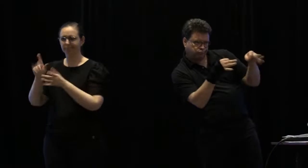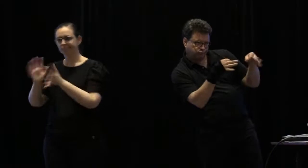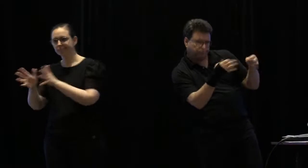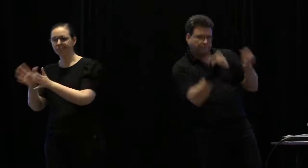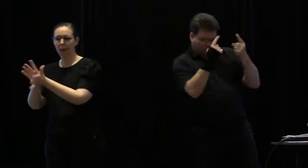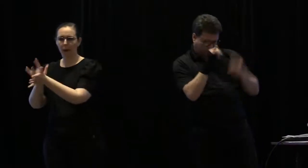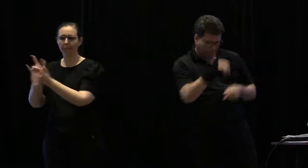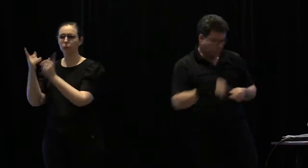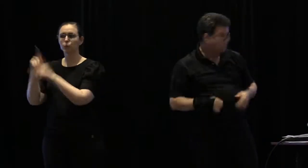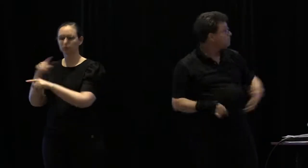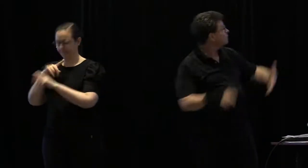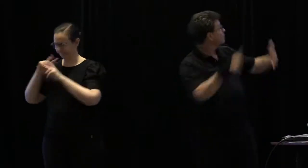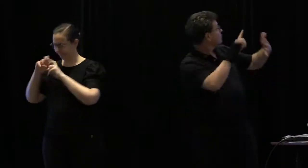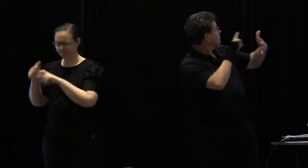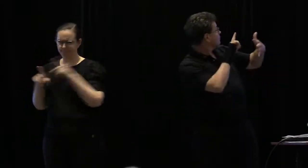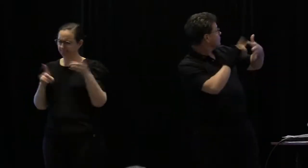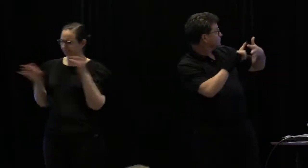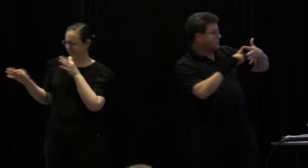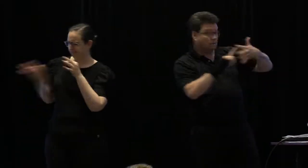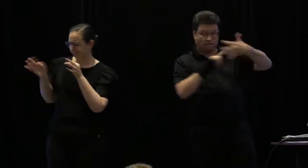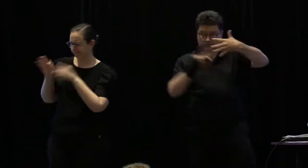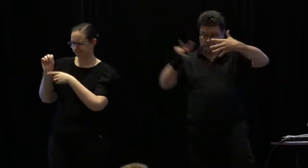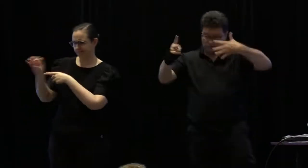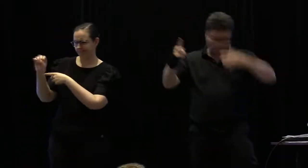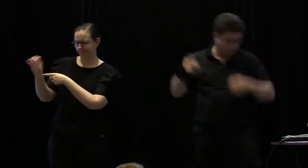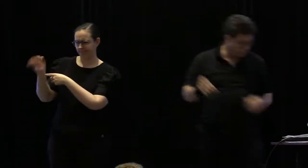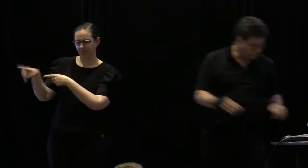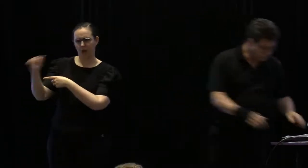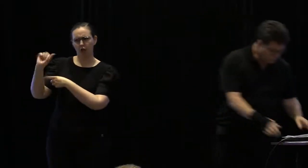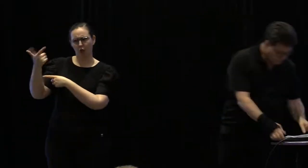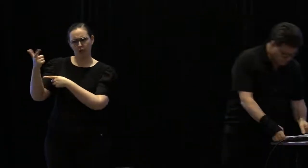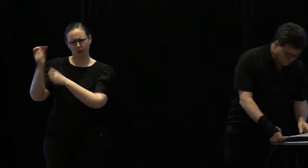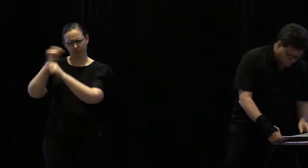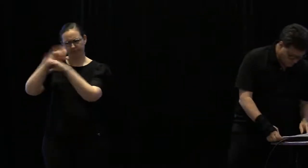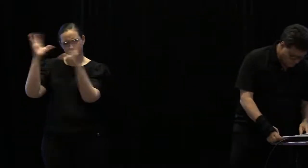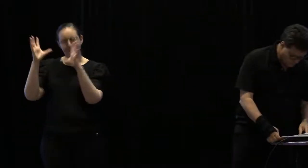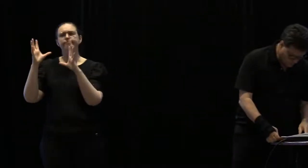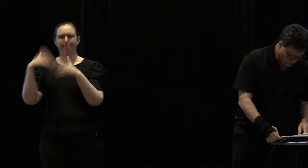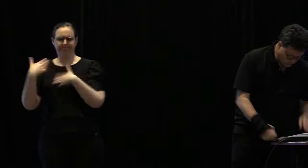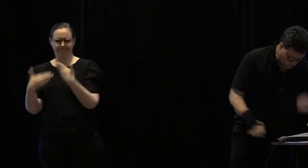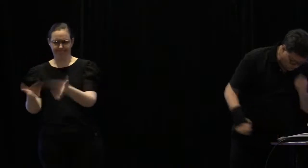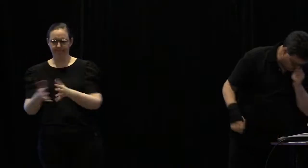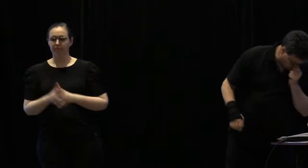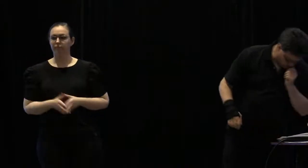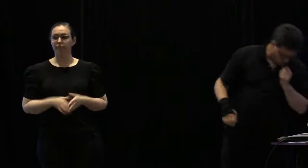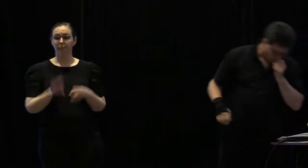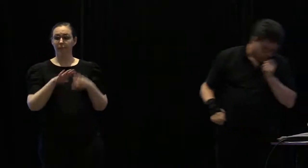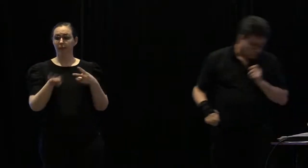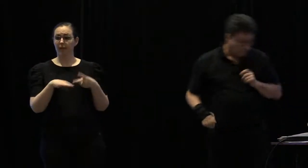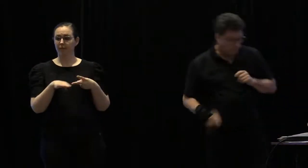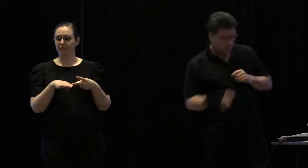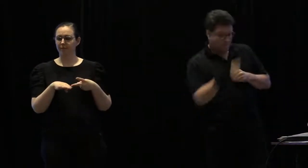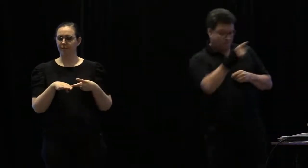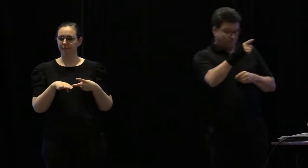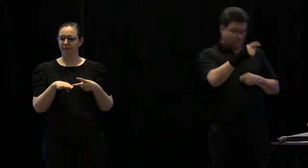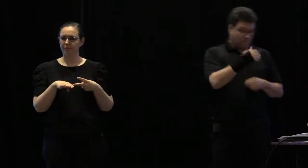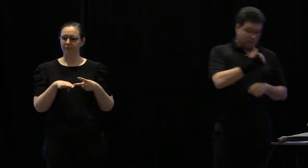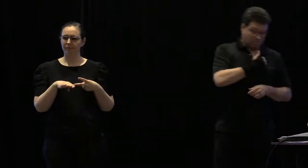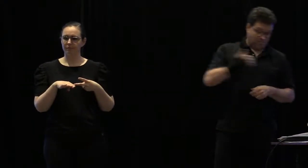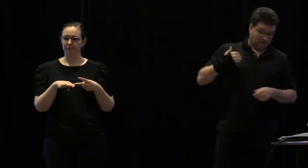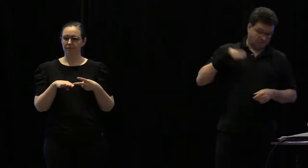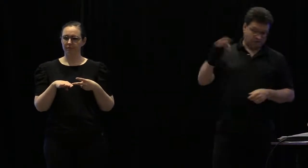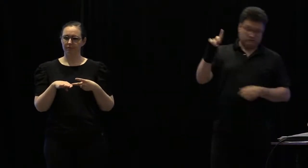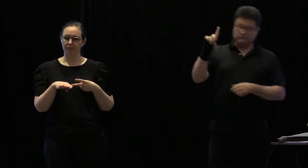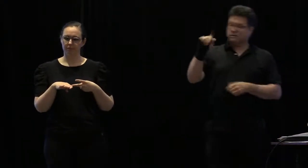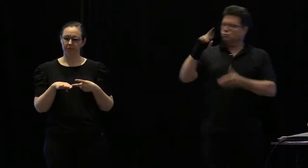He provided guidance and explanations for the people working in that case. This was the first accomplishment, the Province of